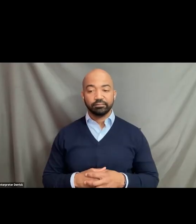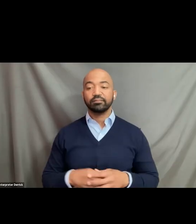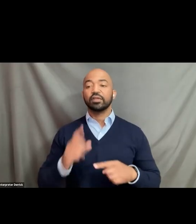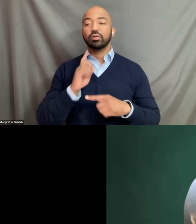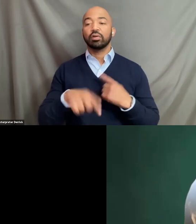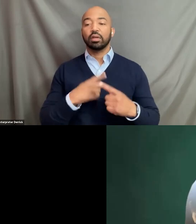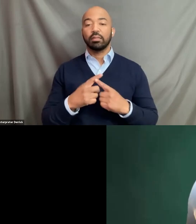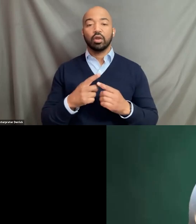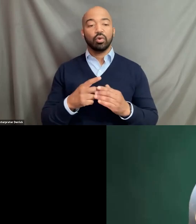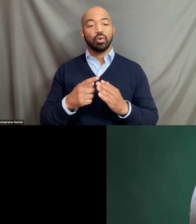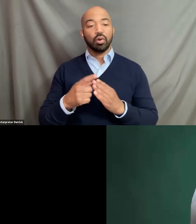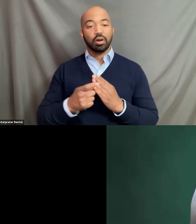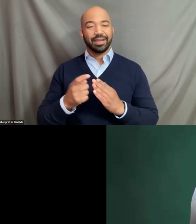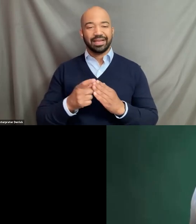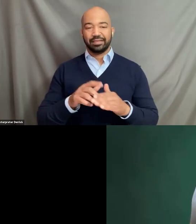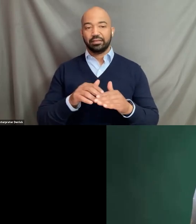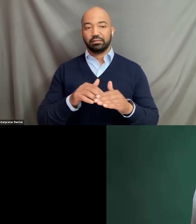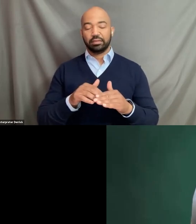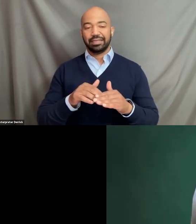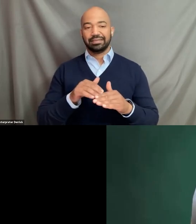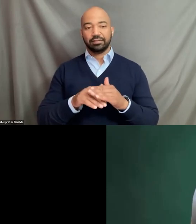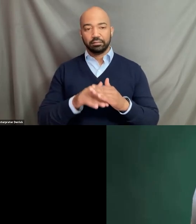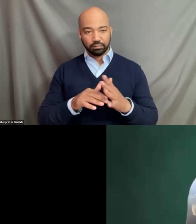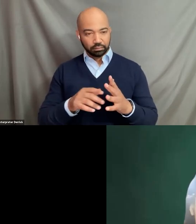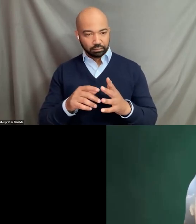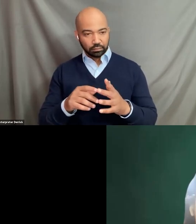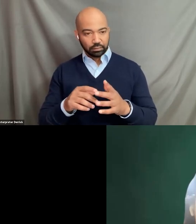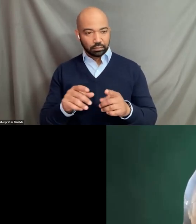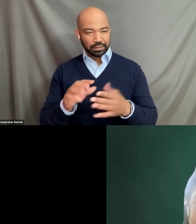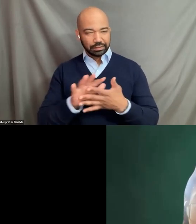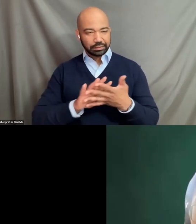automatic image description engine for review imagery.